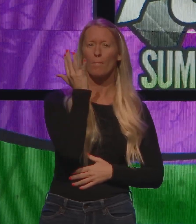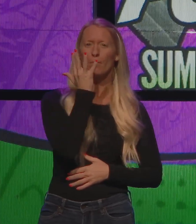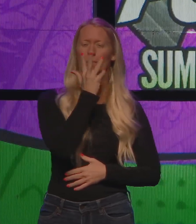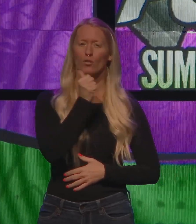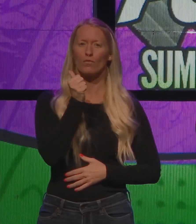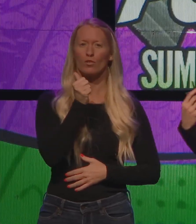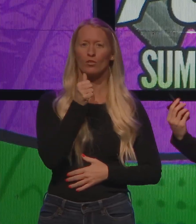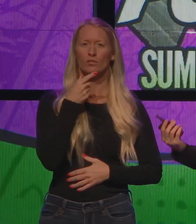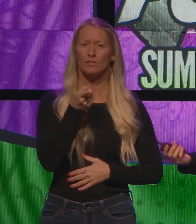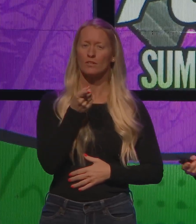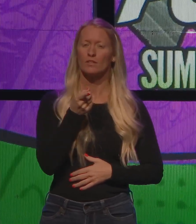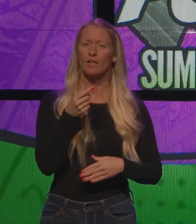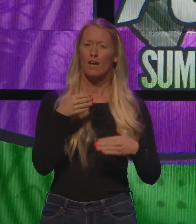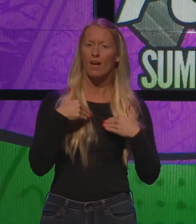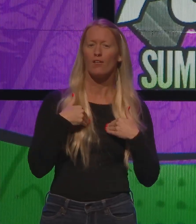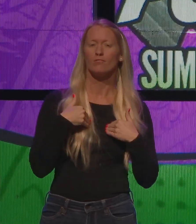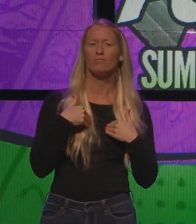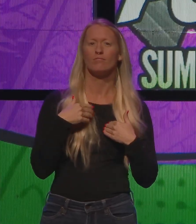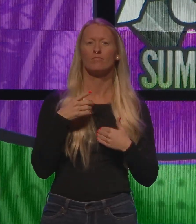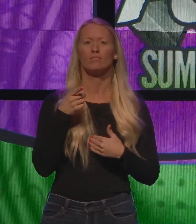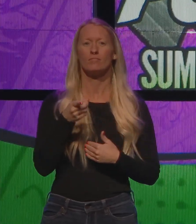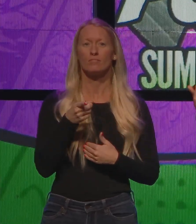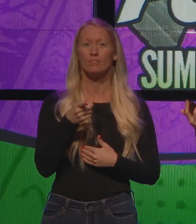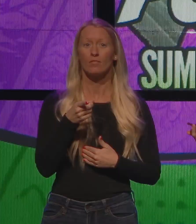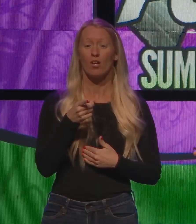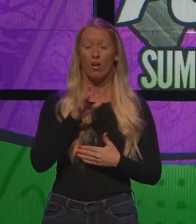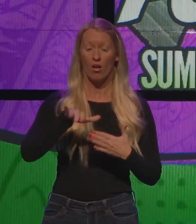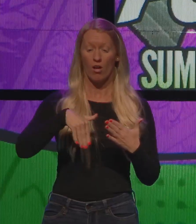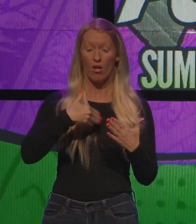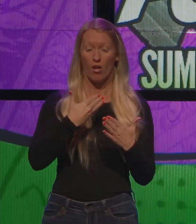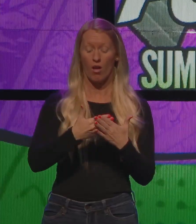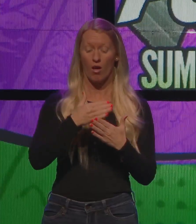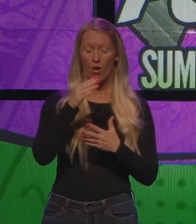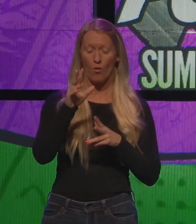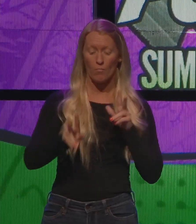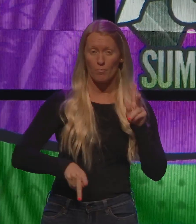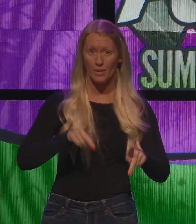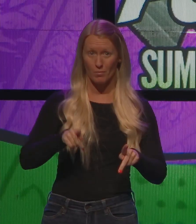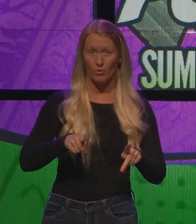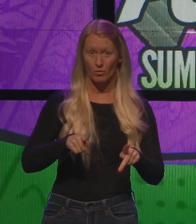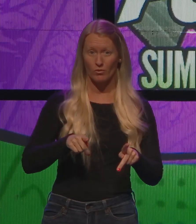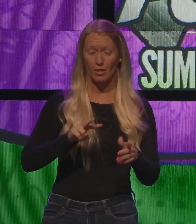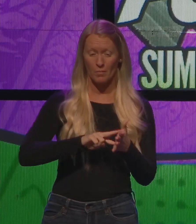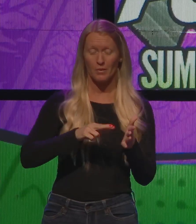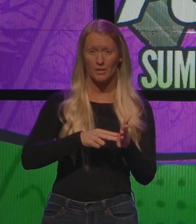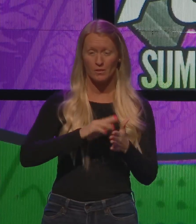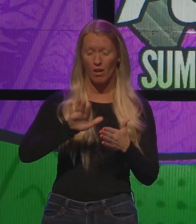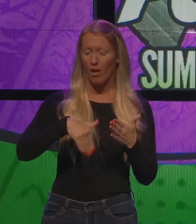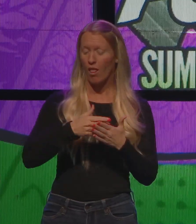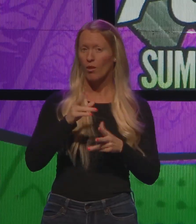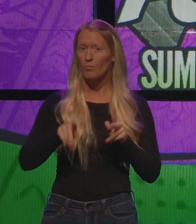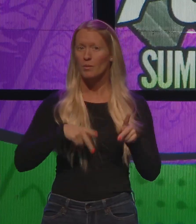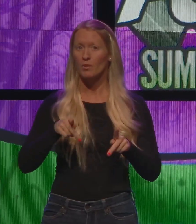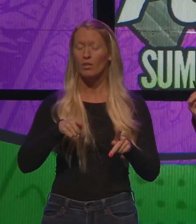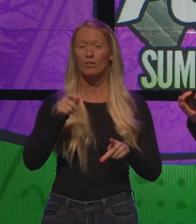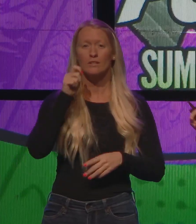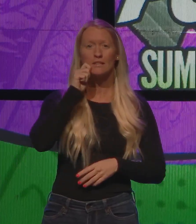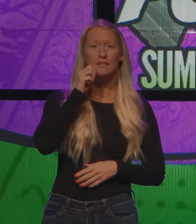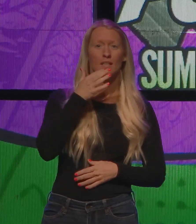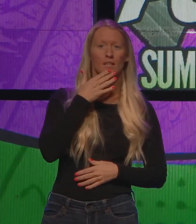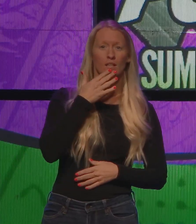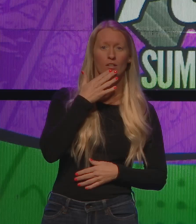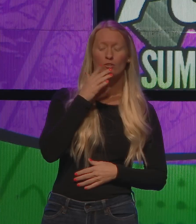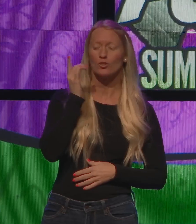And this means, by the way, all people. This means that all skin tones are